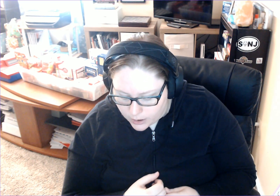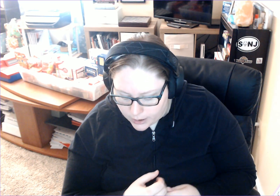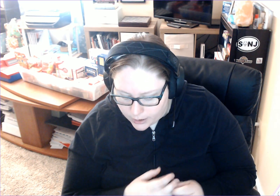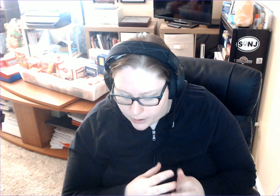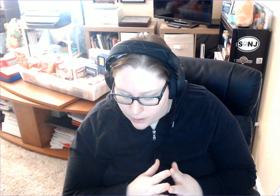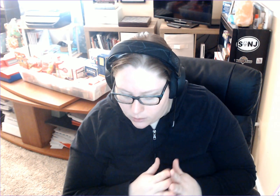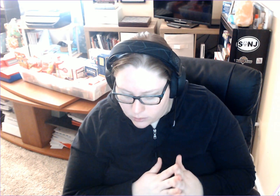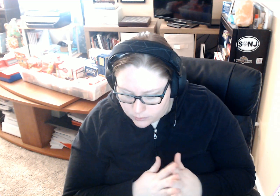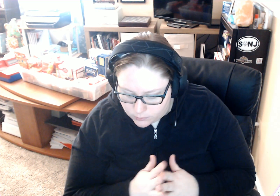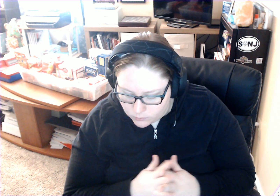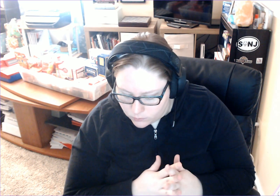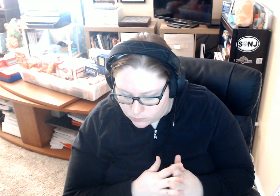Okay.